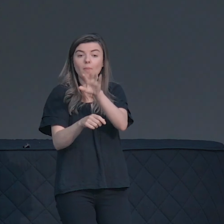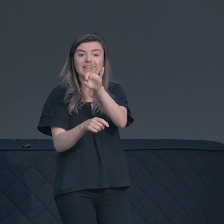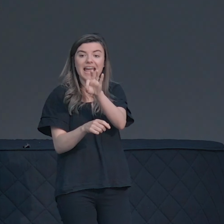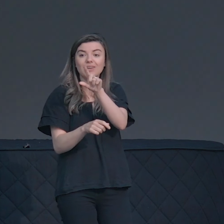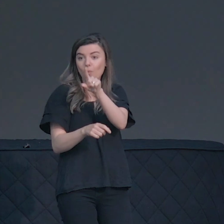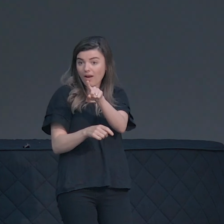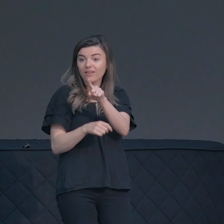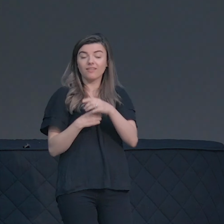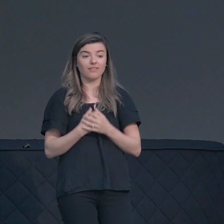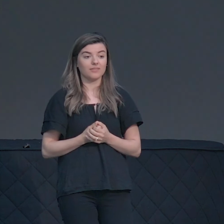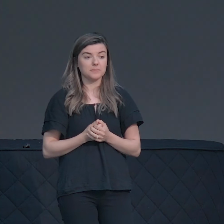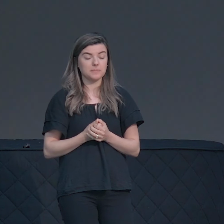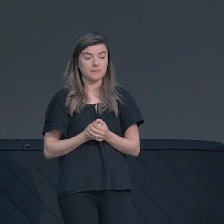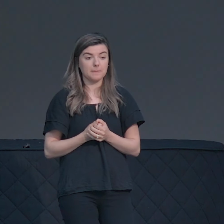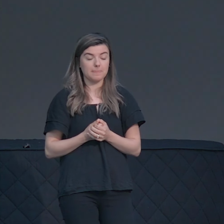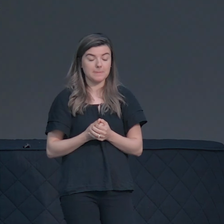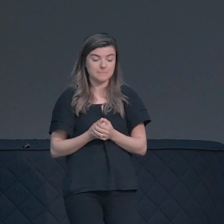91,